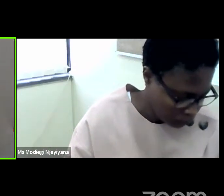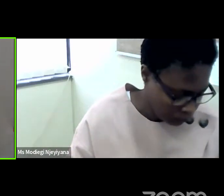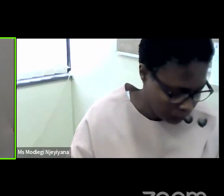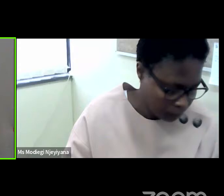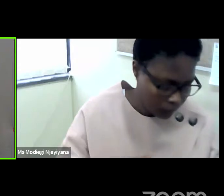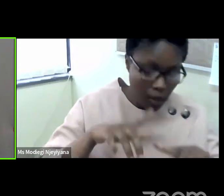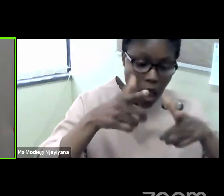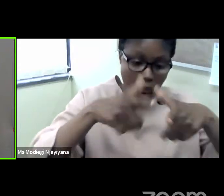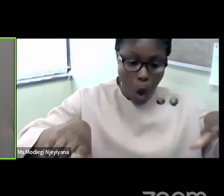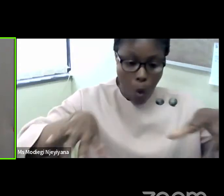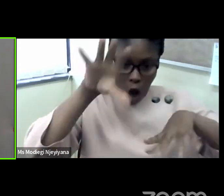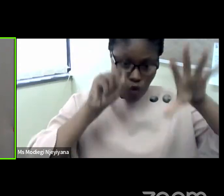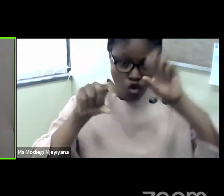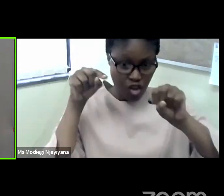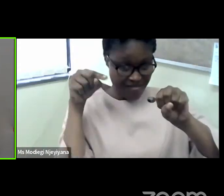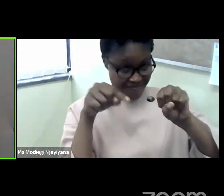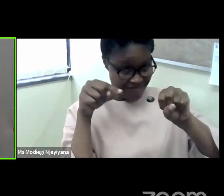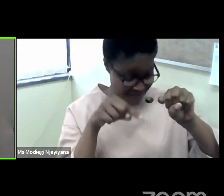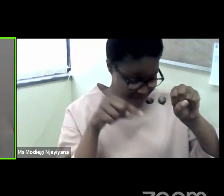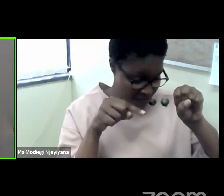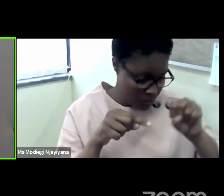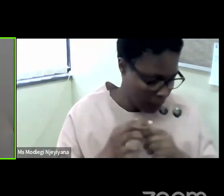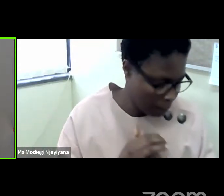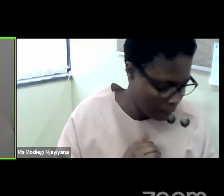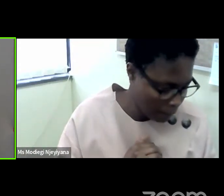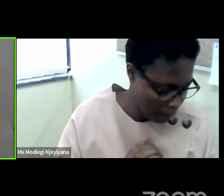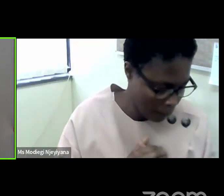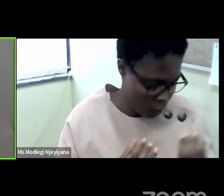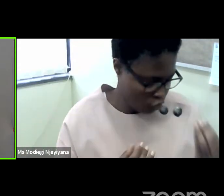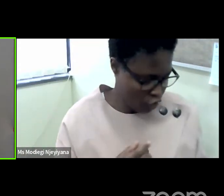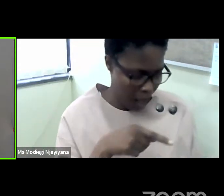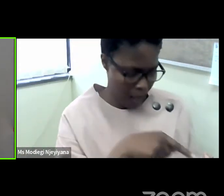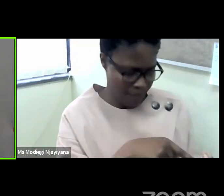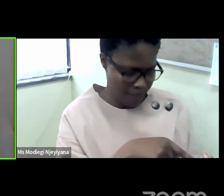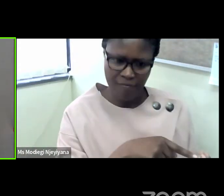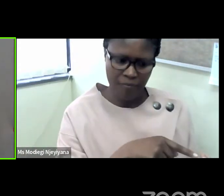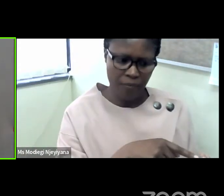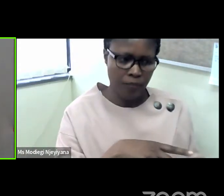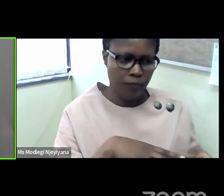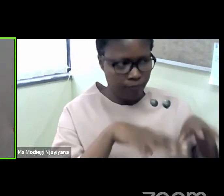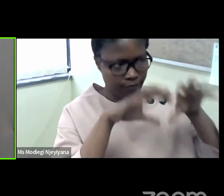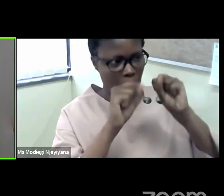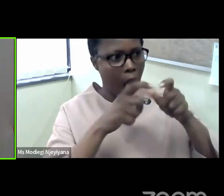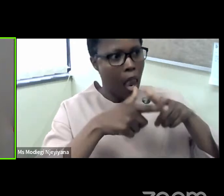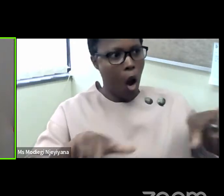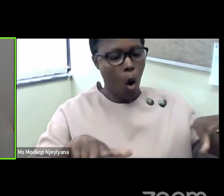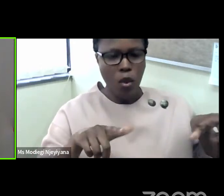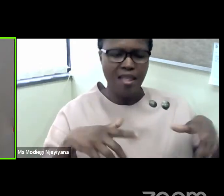South African Sign Language in a school for the deaf is not always successful.